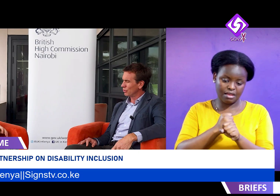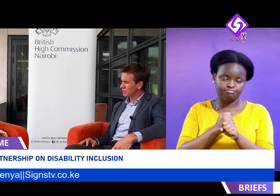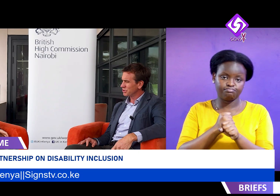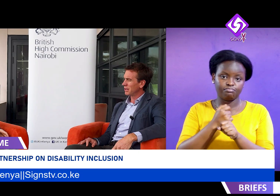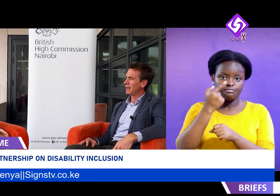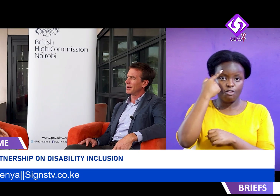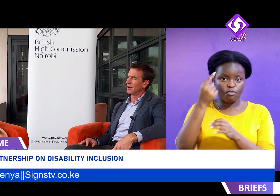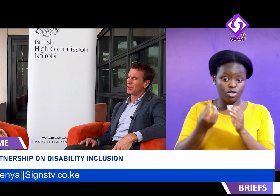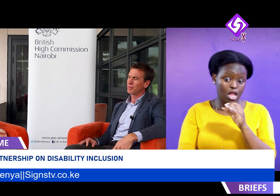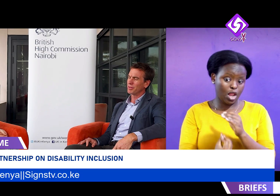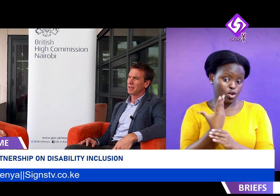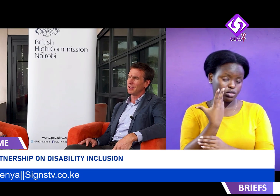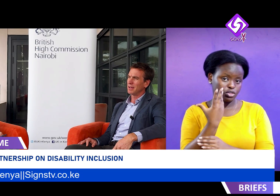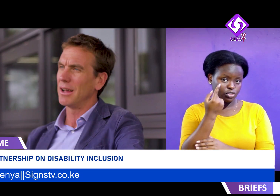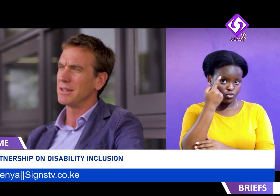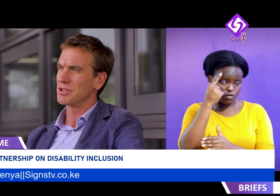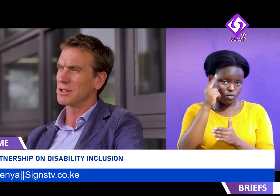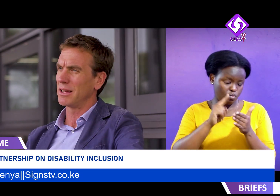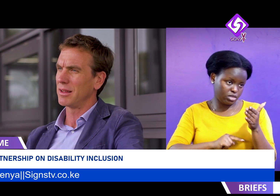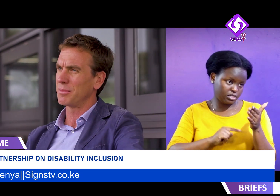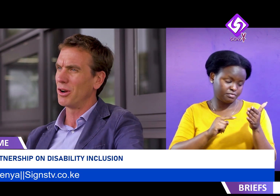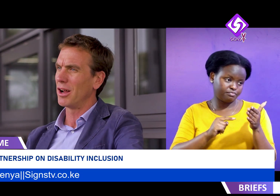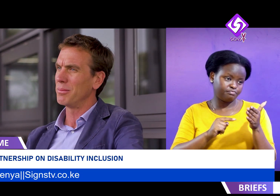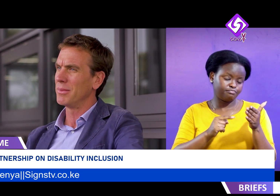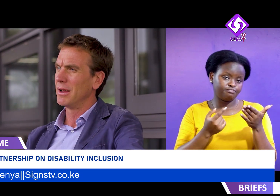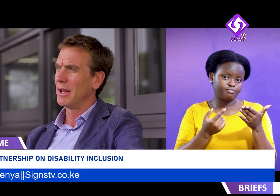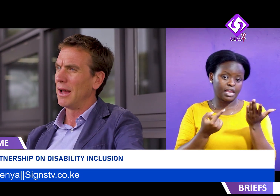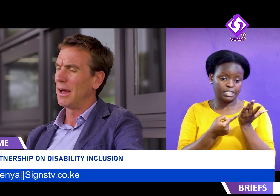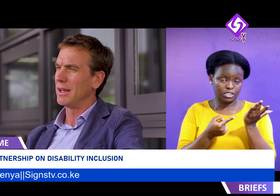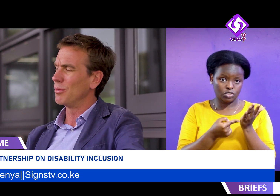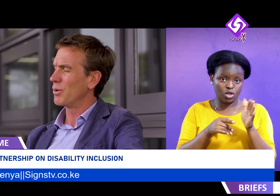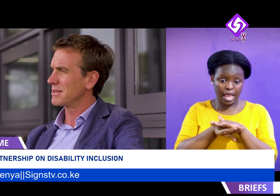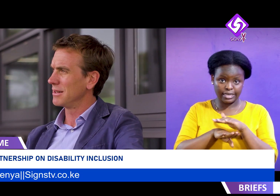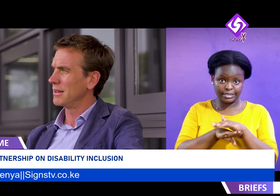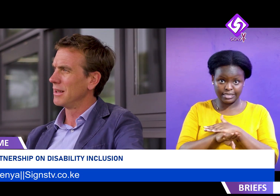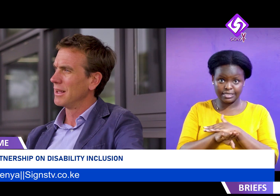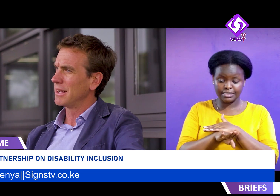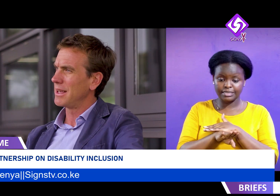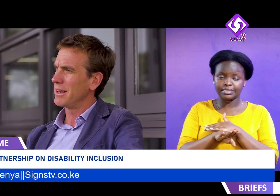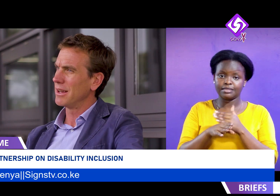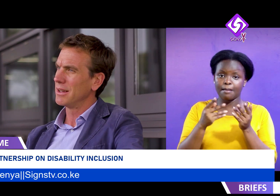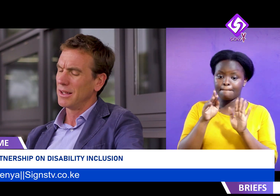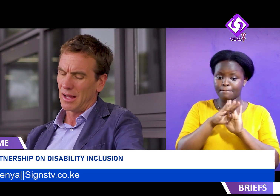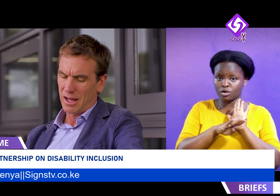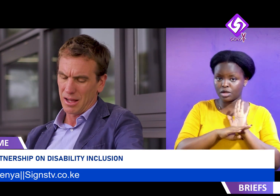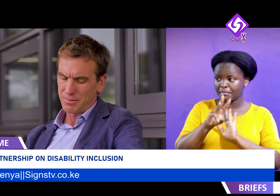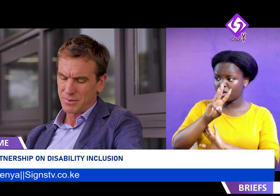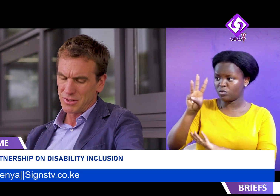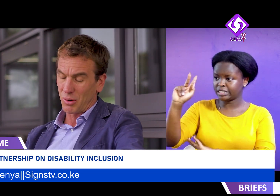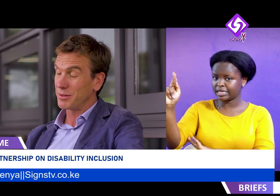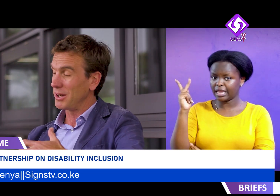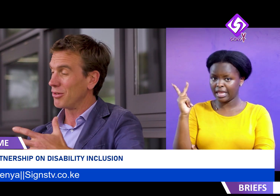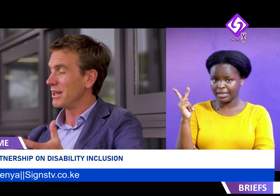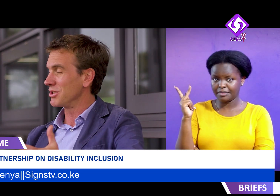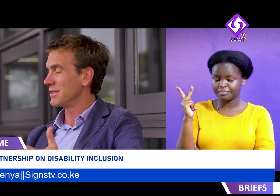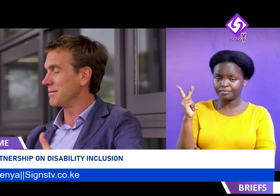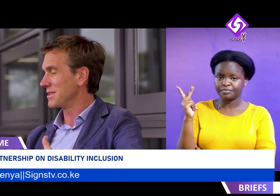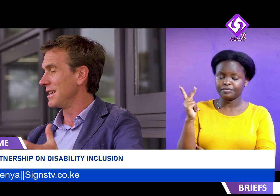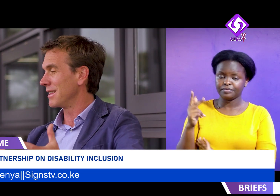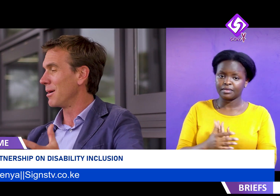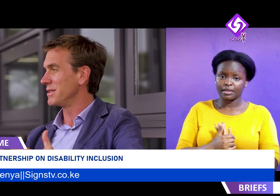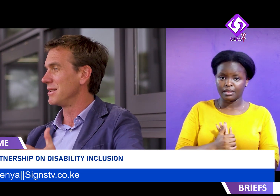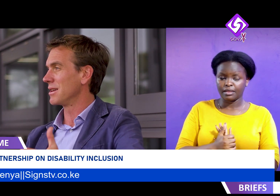the launch of the Digital Access Program in Western Kenya. So it's been great